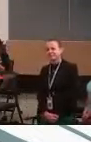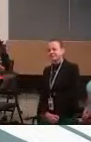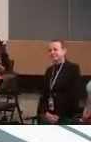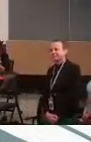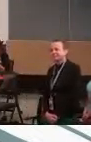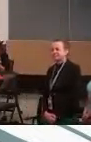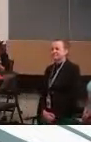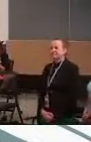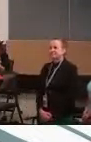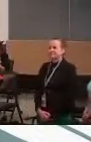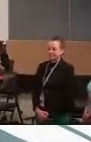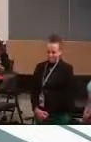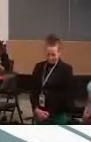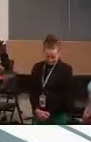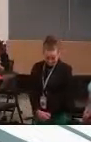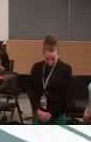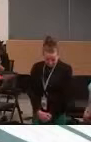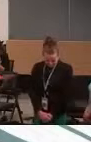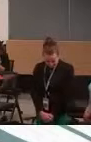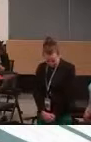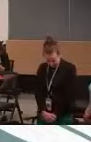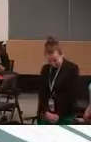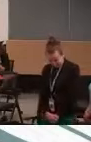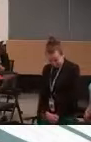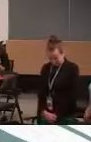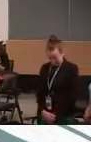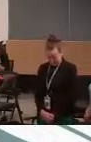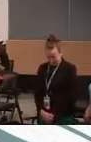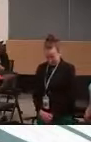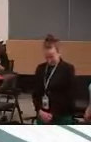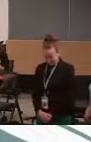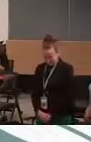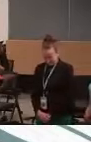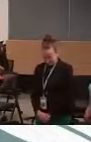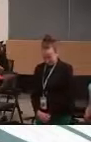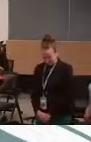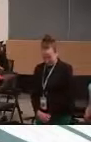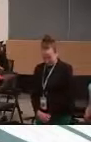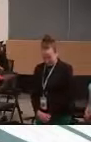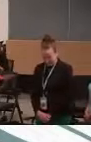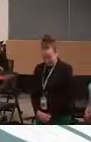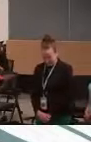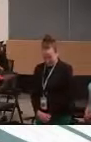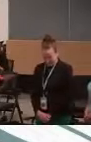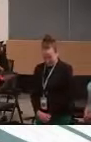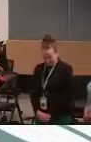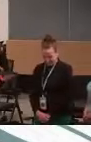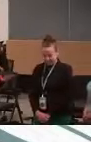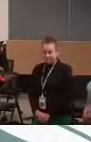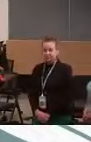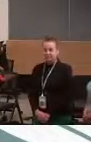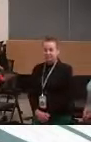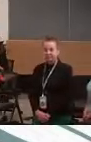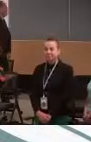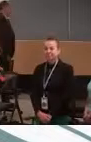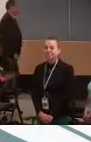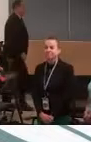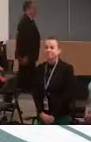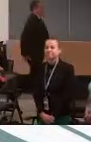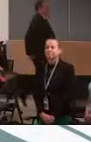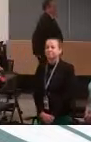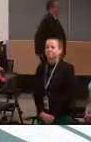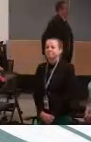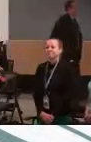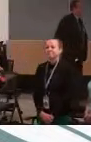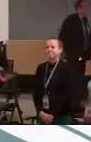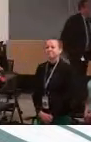continue this work, to continue with our partners. And really we need to do that for sustainability. If we want to